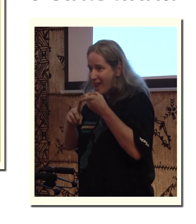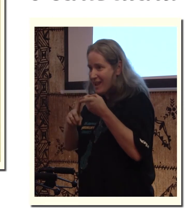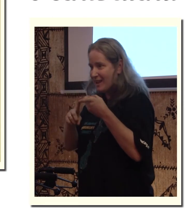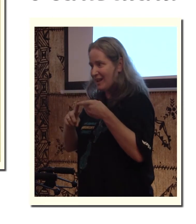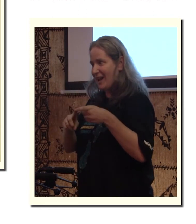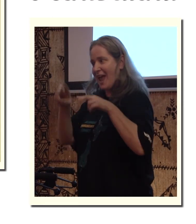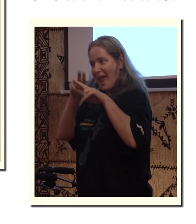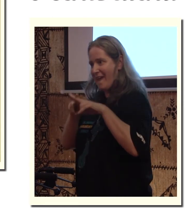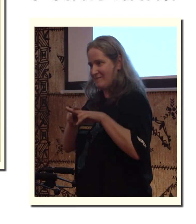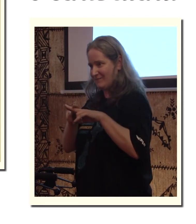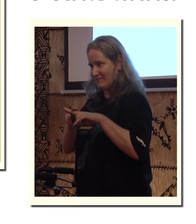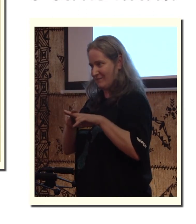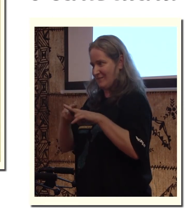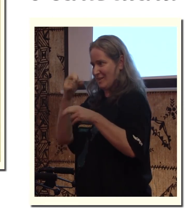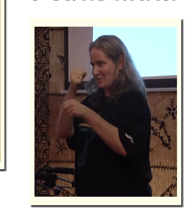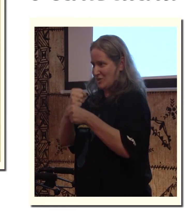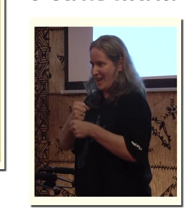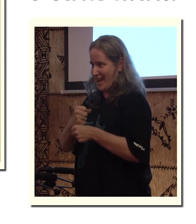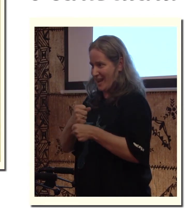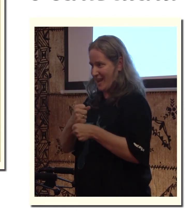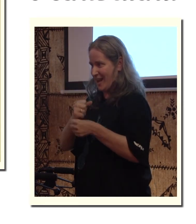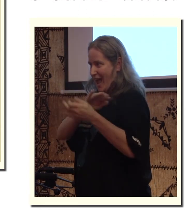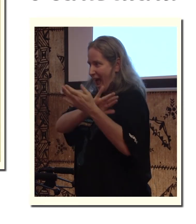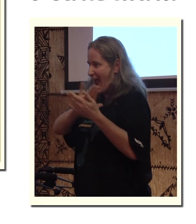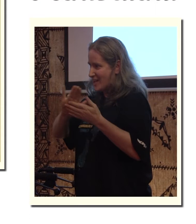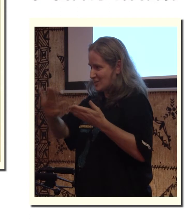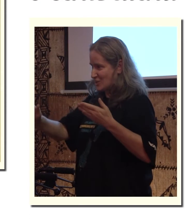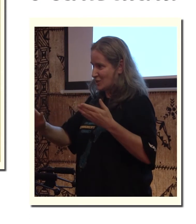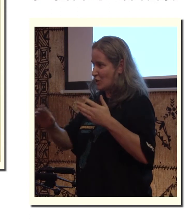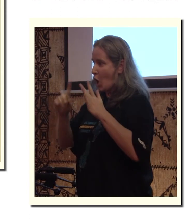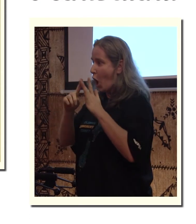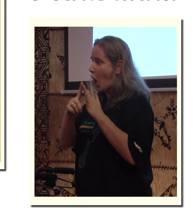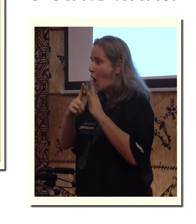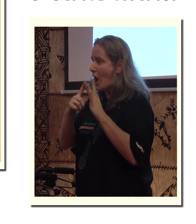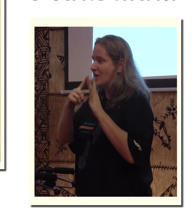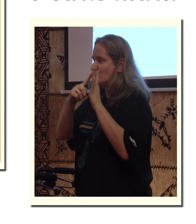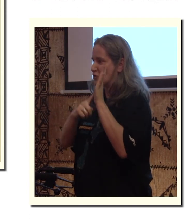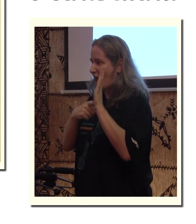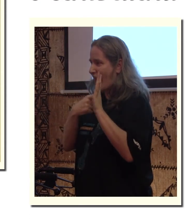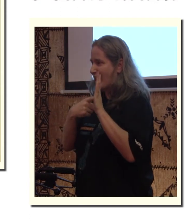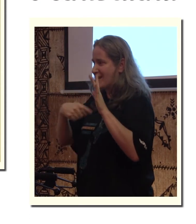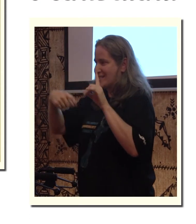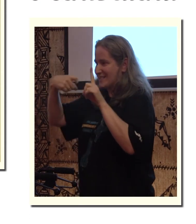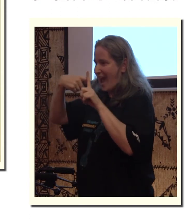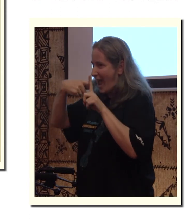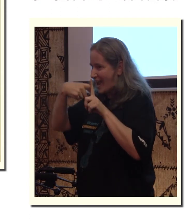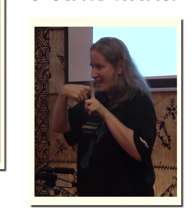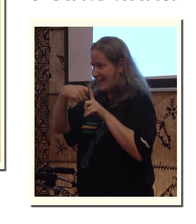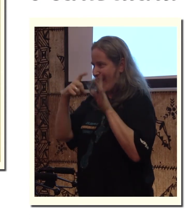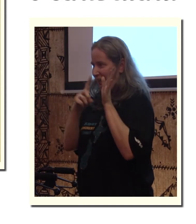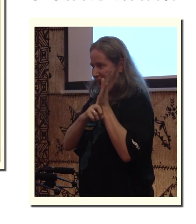E, F, G, H, I, J,